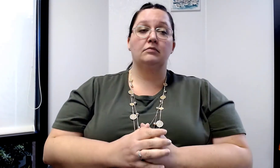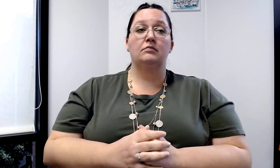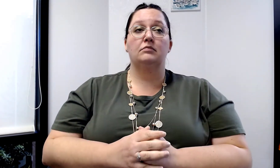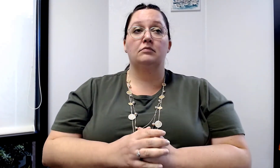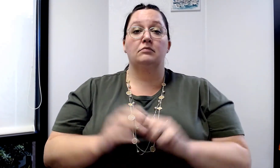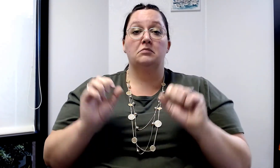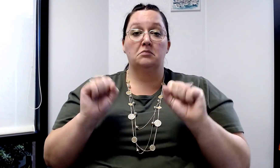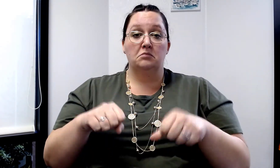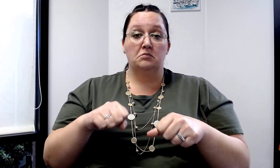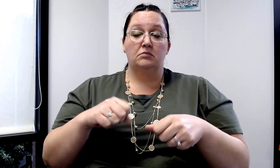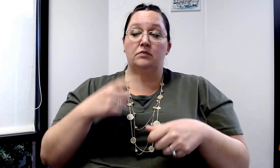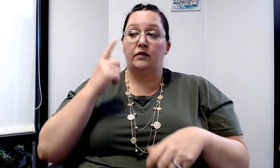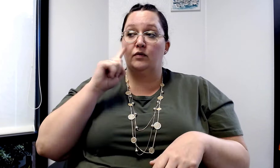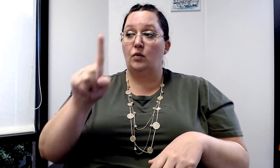basketball.